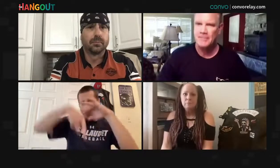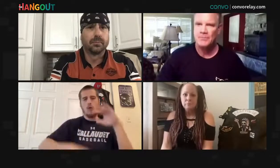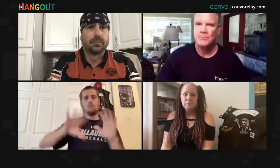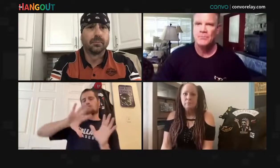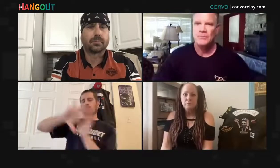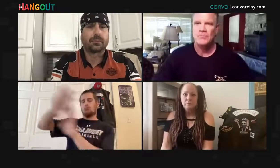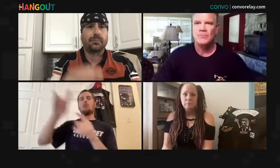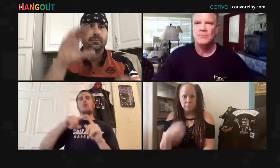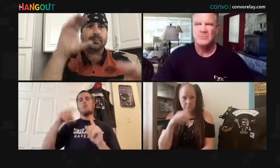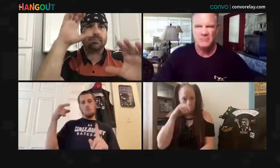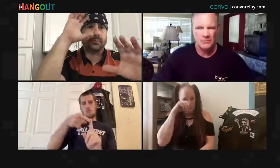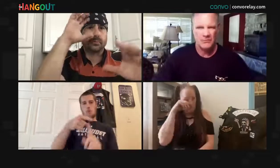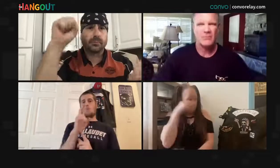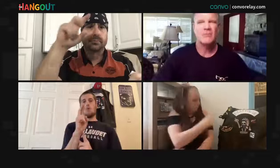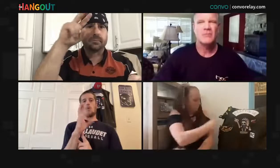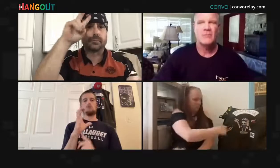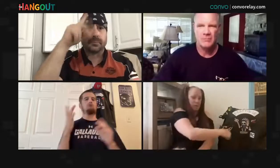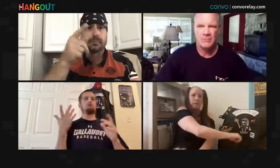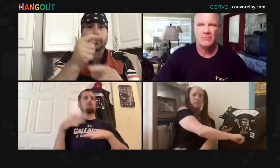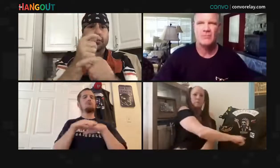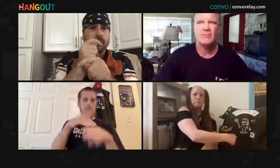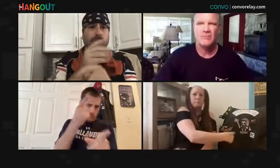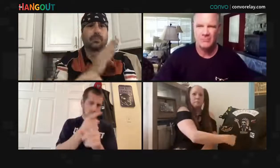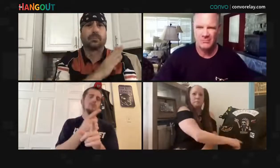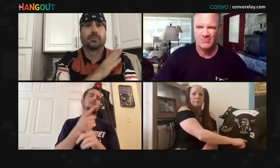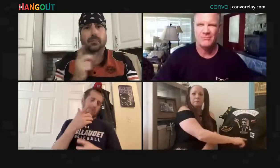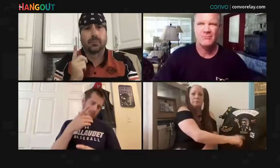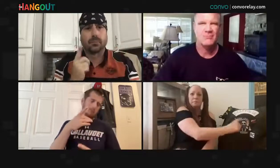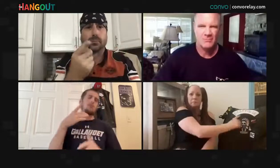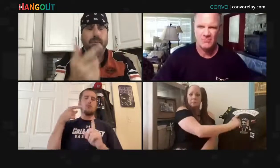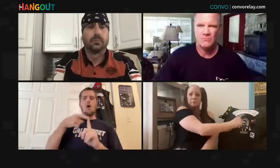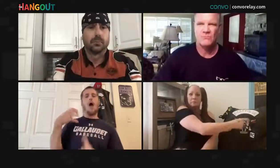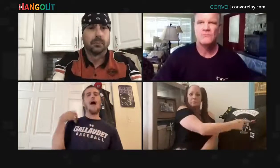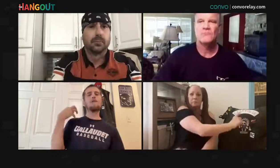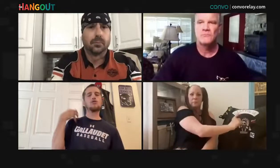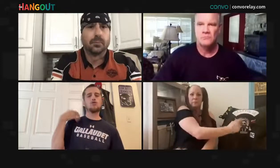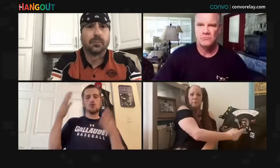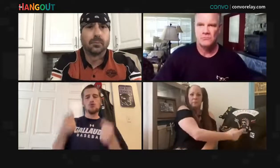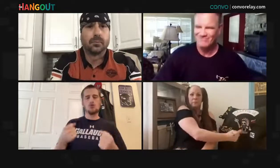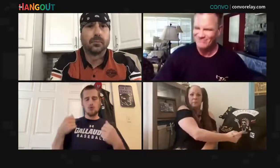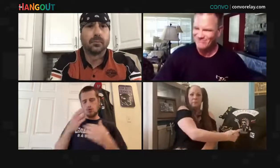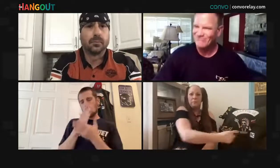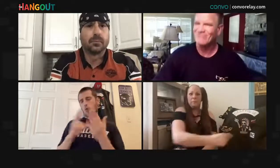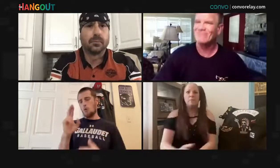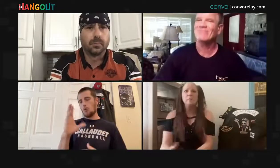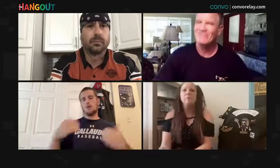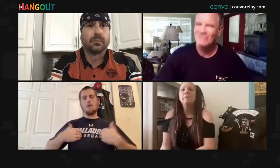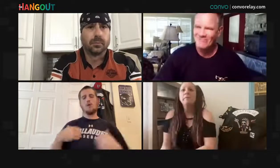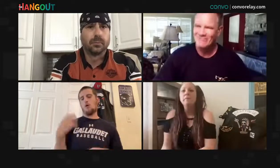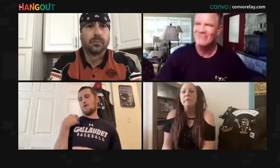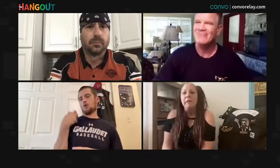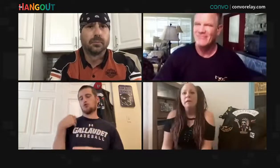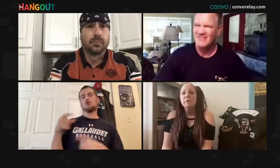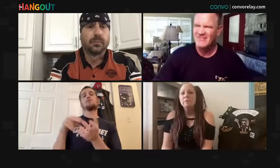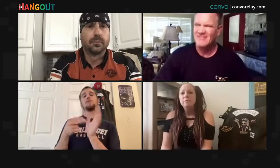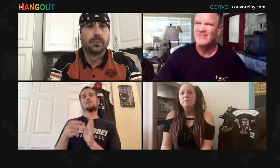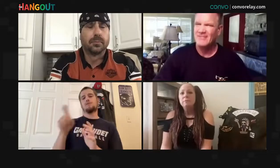on your cut and everything else. And that starts getting a little bit more complicated. But some riding clubs